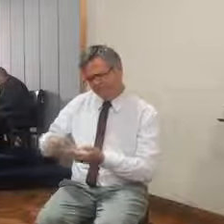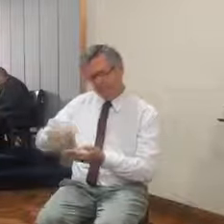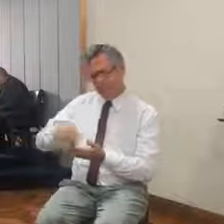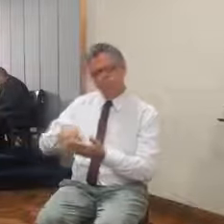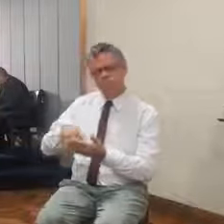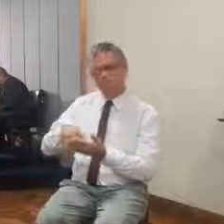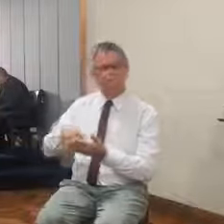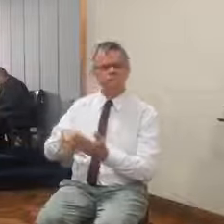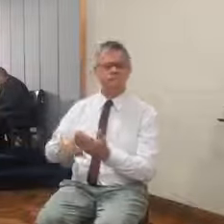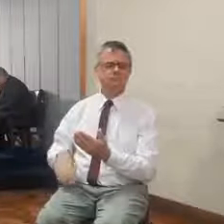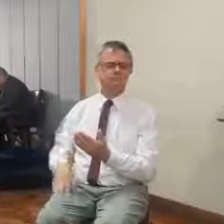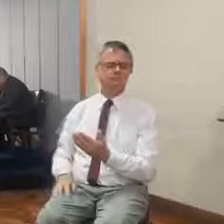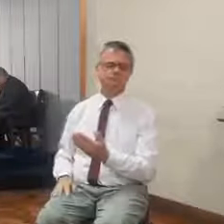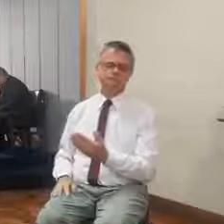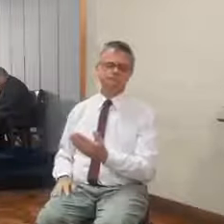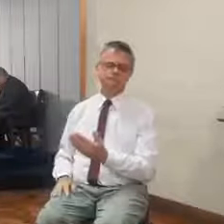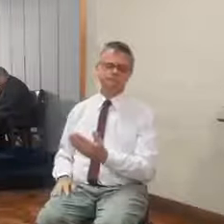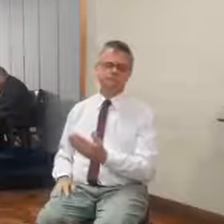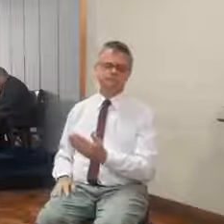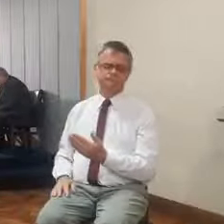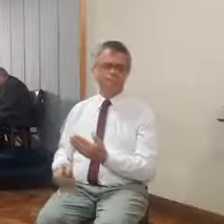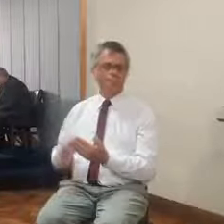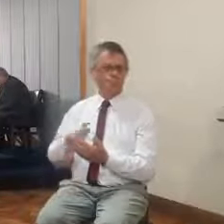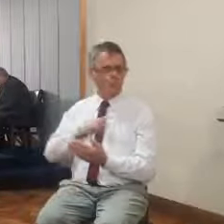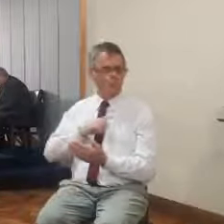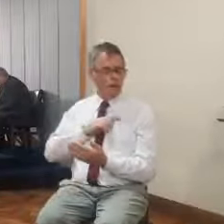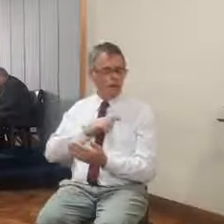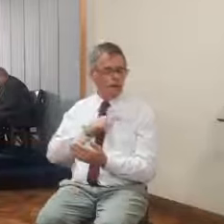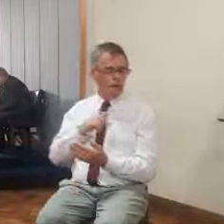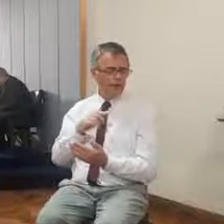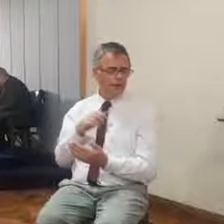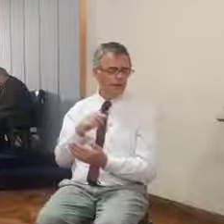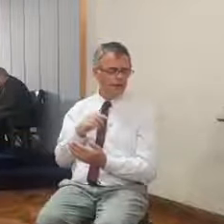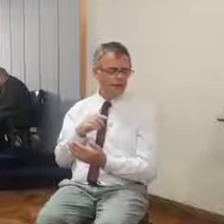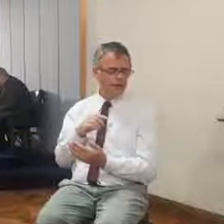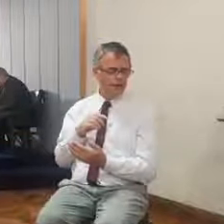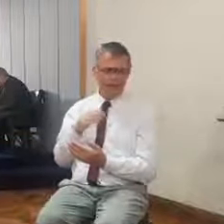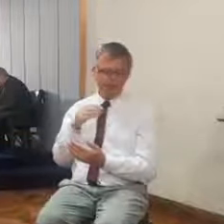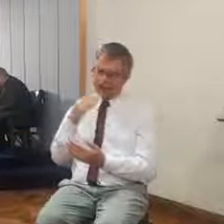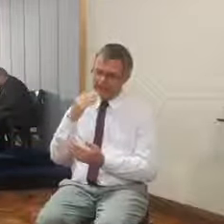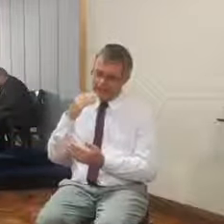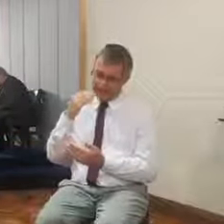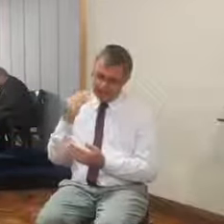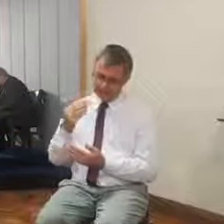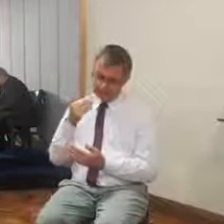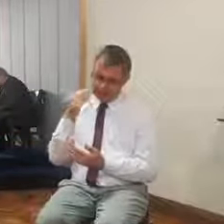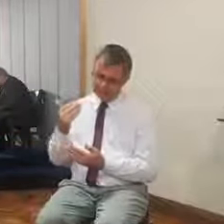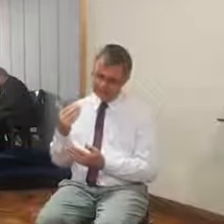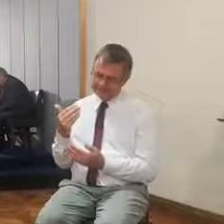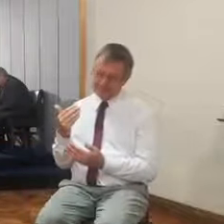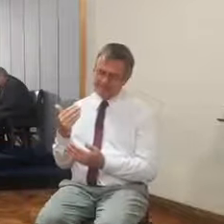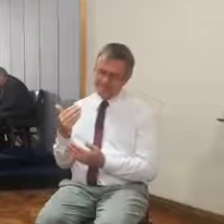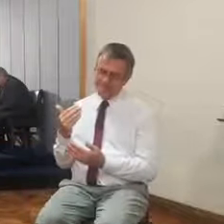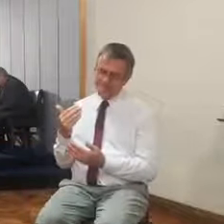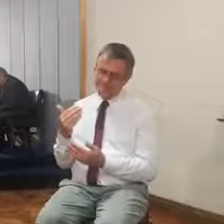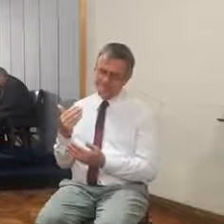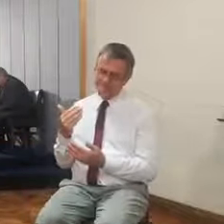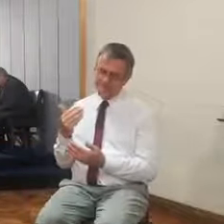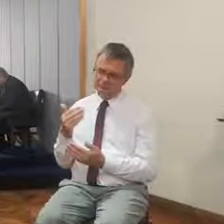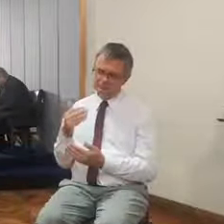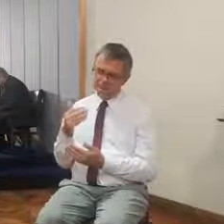God, that we may truly from day to day depicted as individuals in a company of thy people, that we are